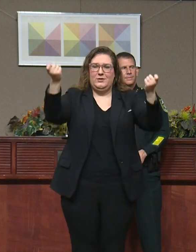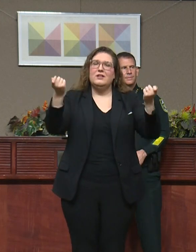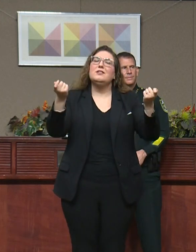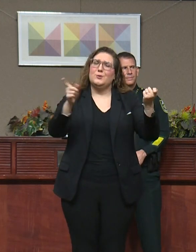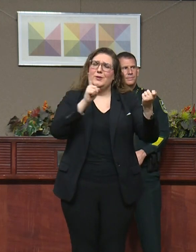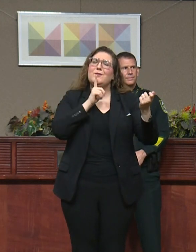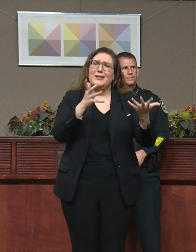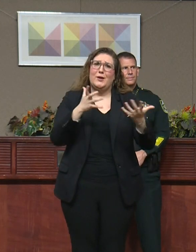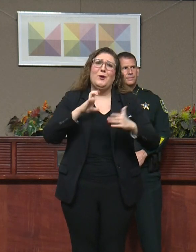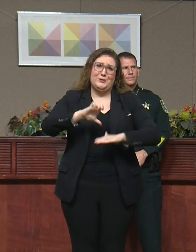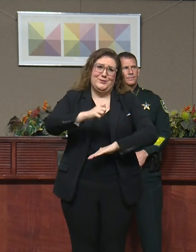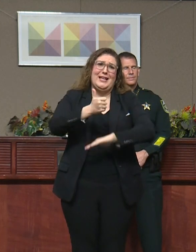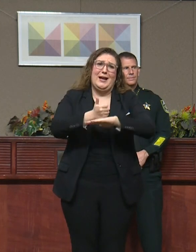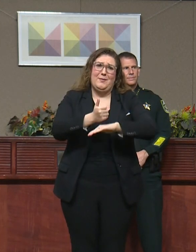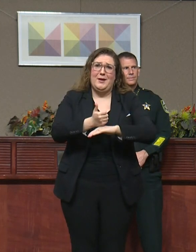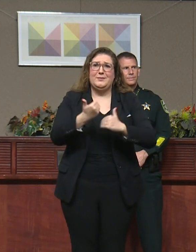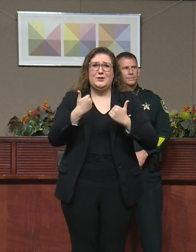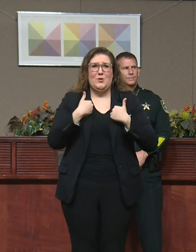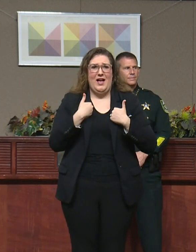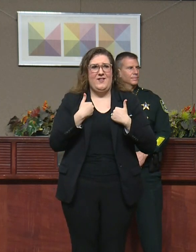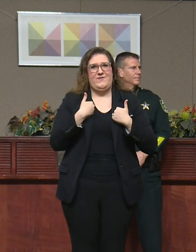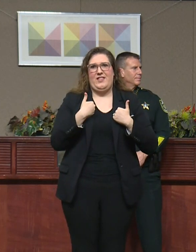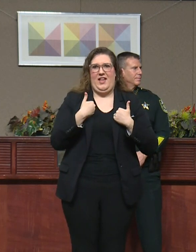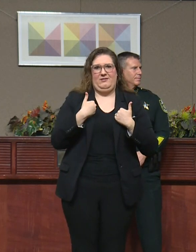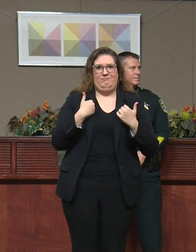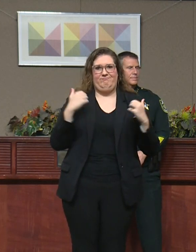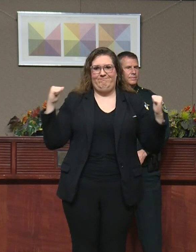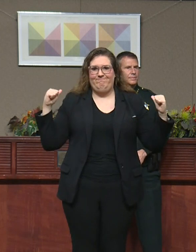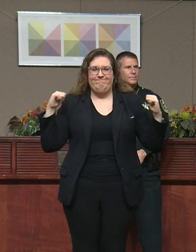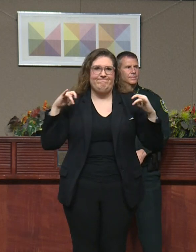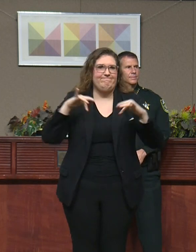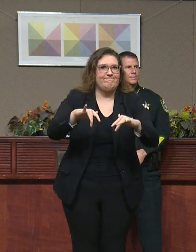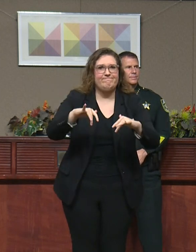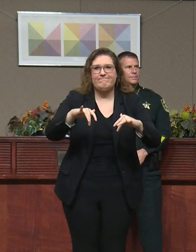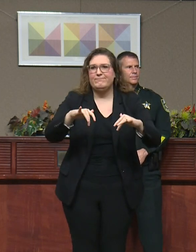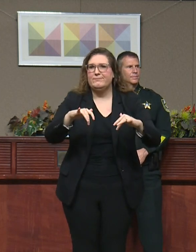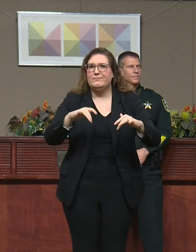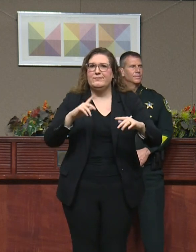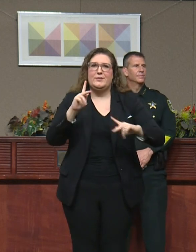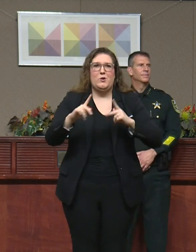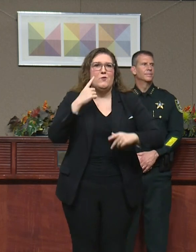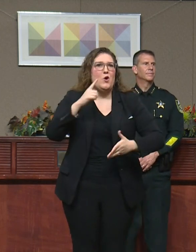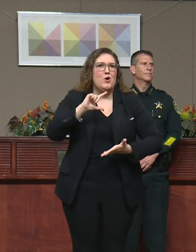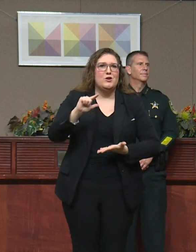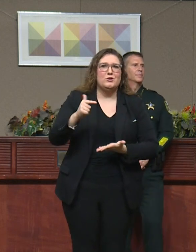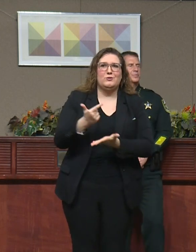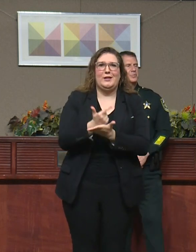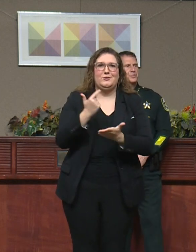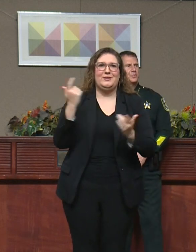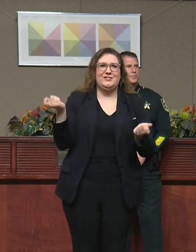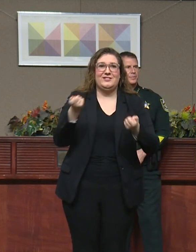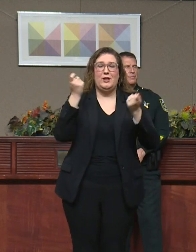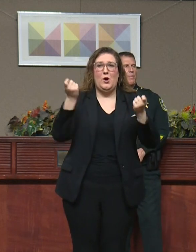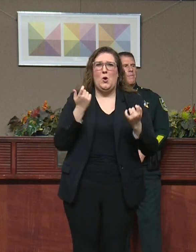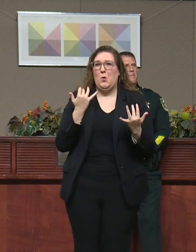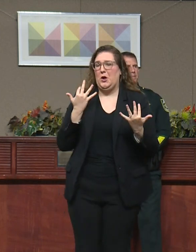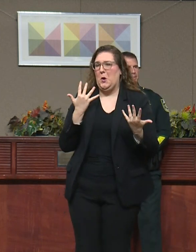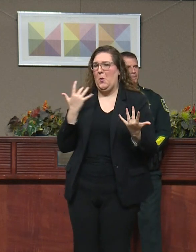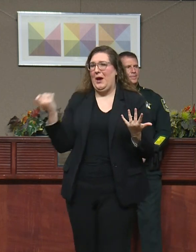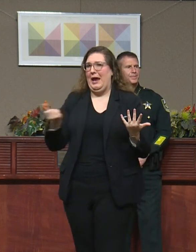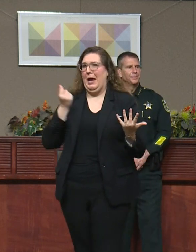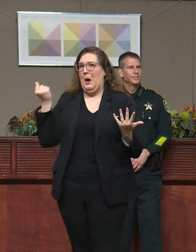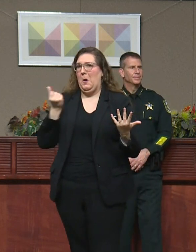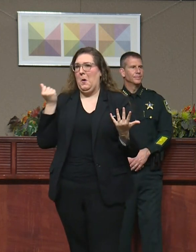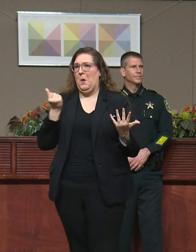have those face-to-face graduation ceremonies. So we're trying to wait before we announce official dates. We will get you some tentative dates in